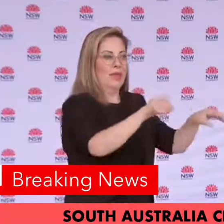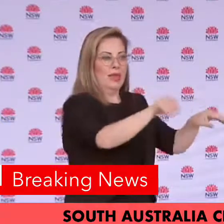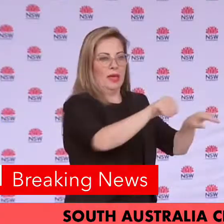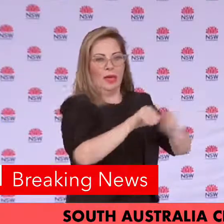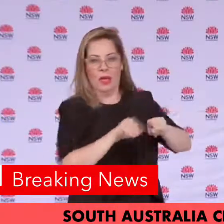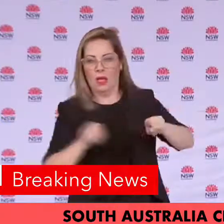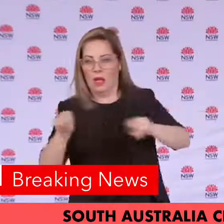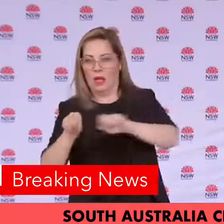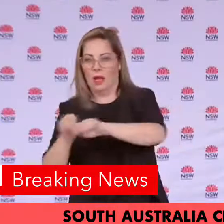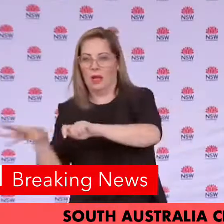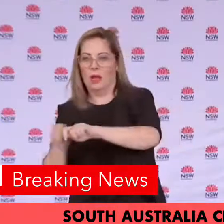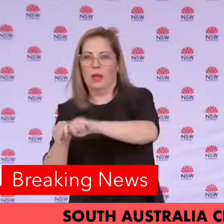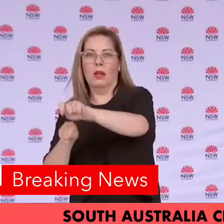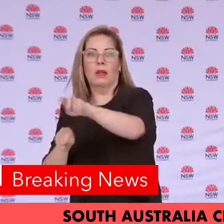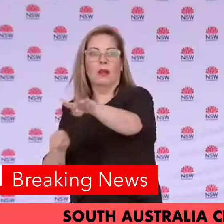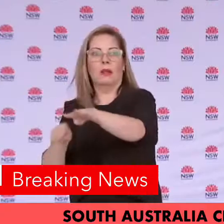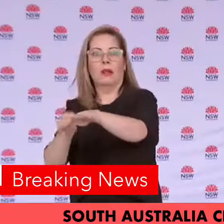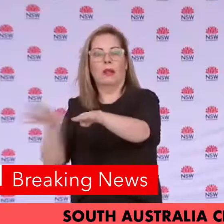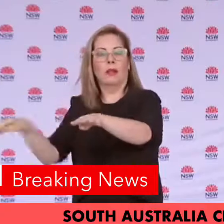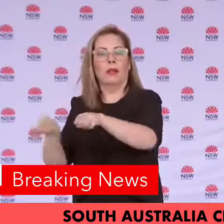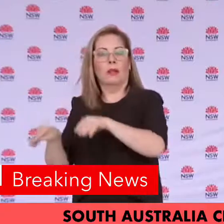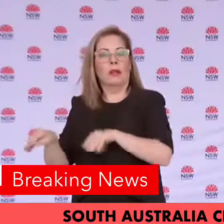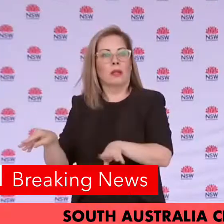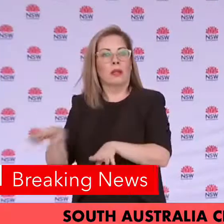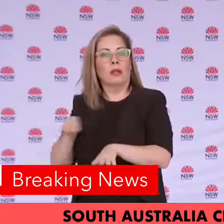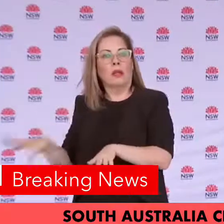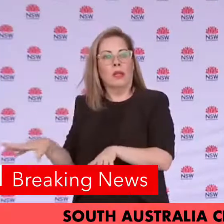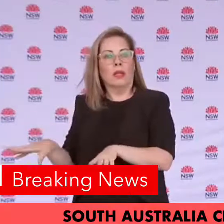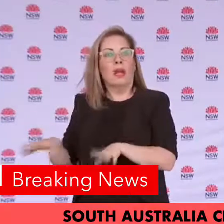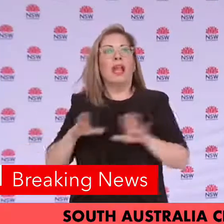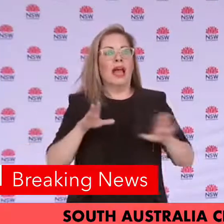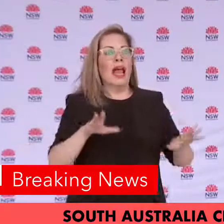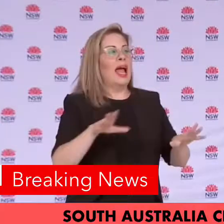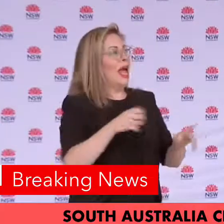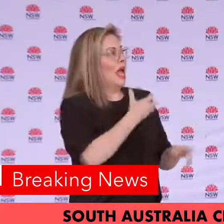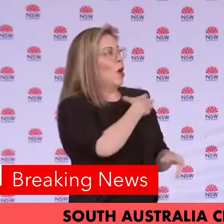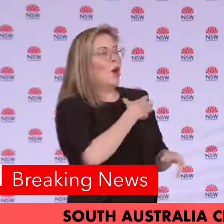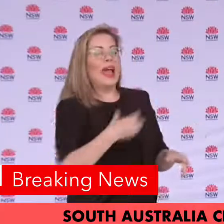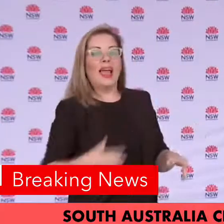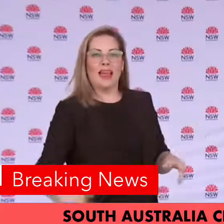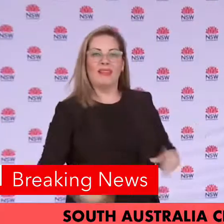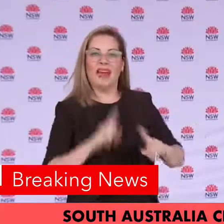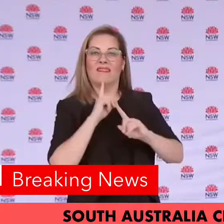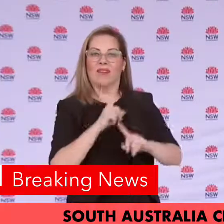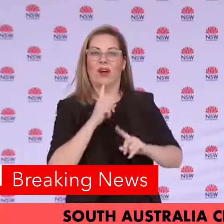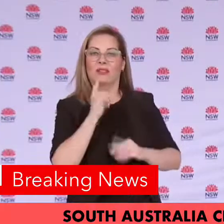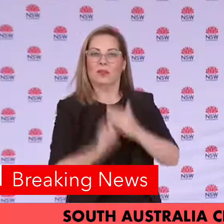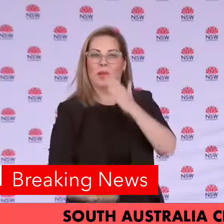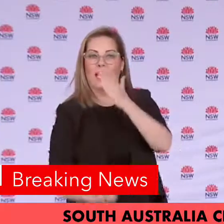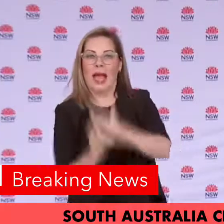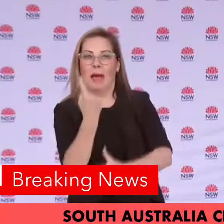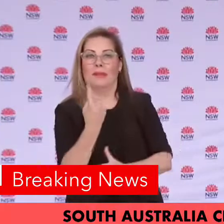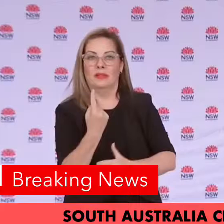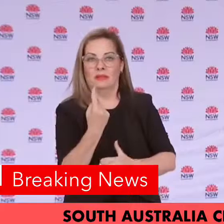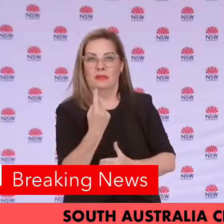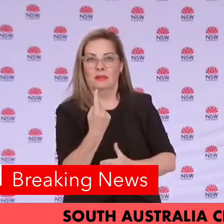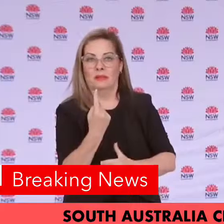on, so that government, in consultation with Dr. Chant, can make that announcement tomorrow. So if it's working, there may